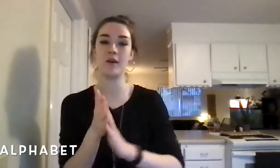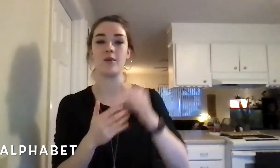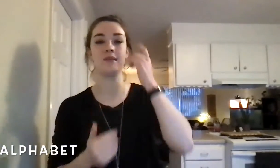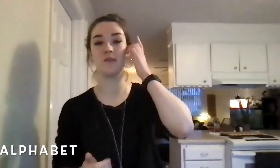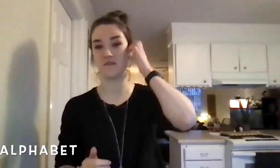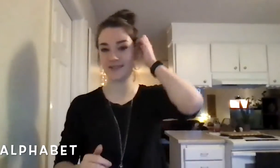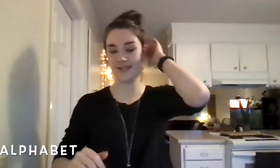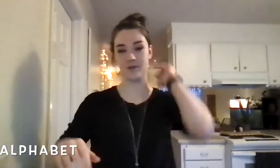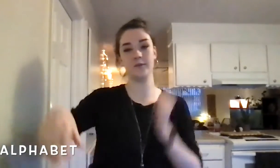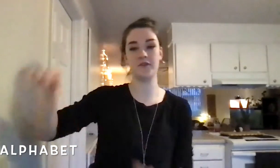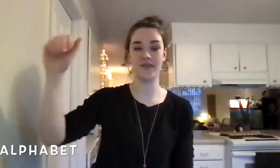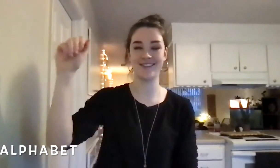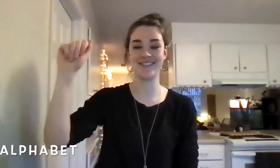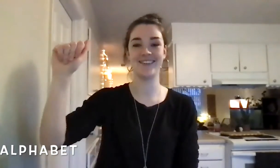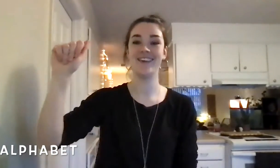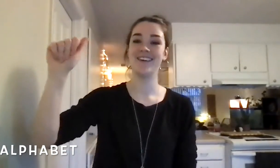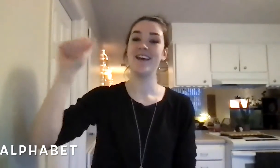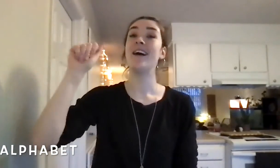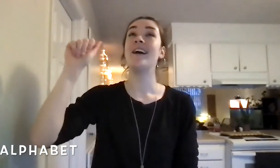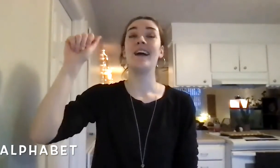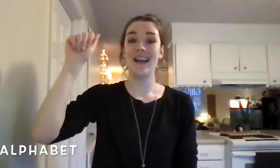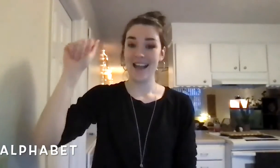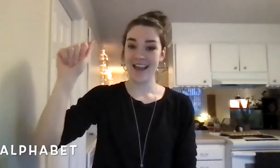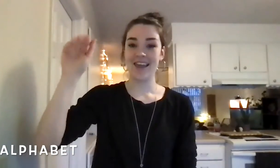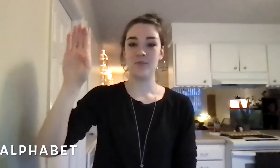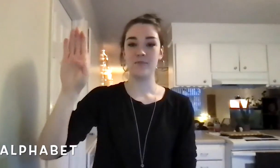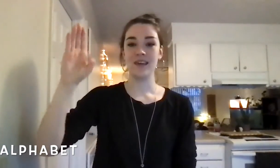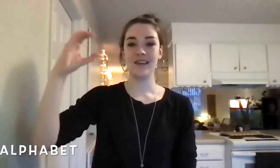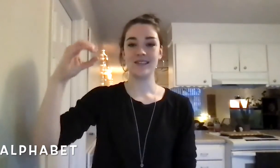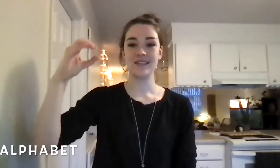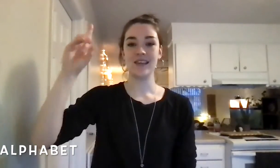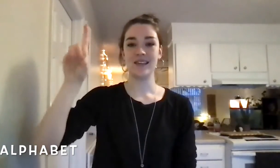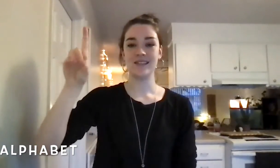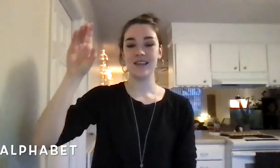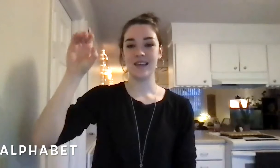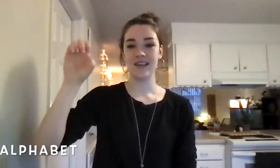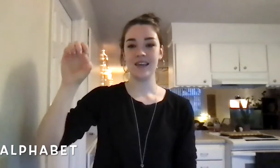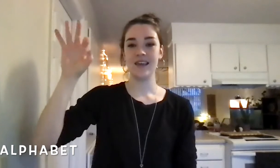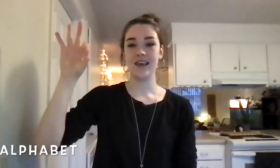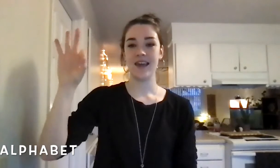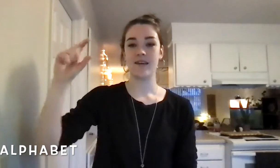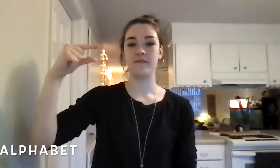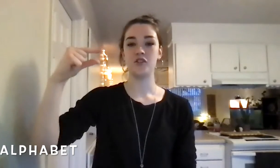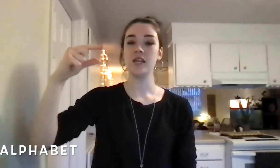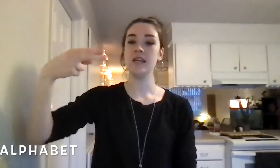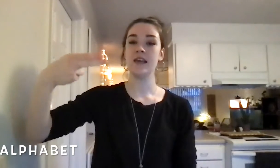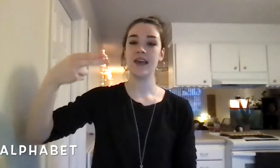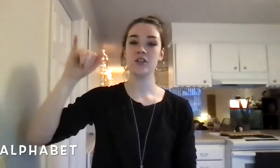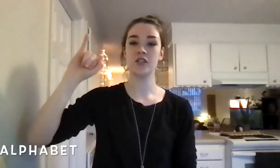A little bit faster now. We've got this. A, B, C, D, E, F, G, H,